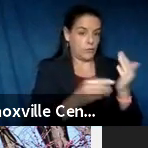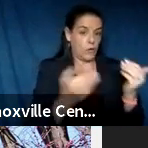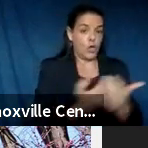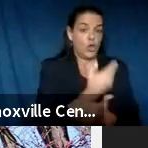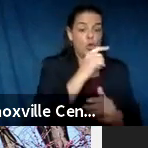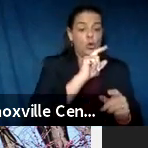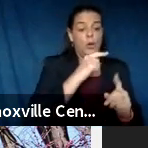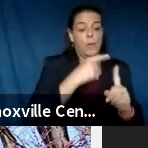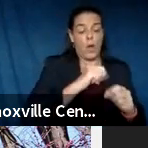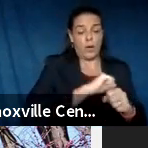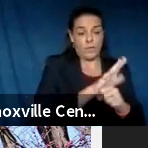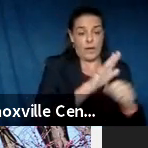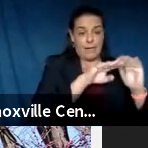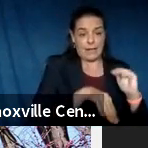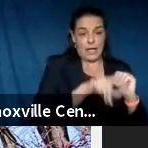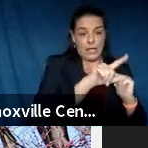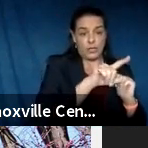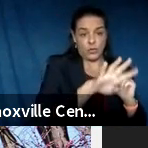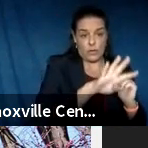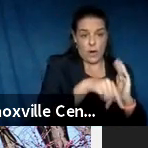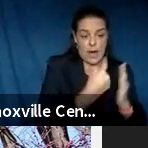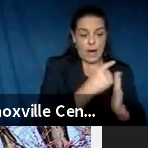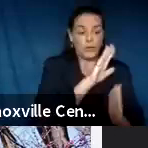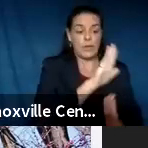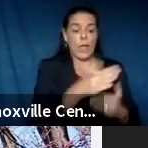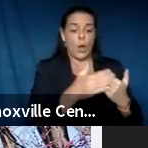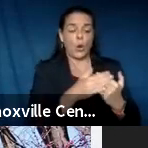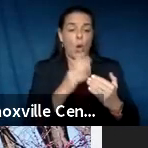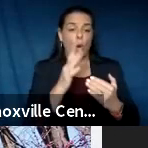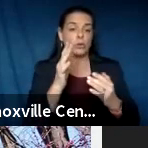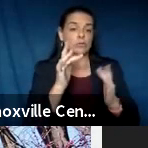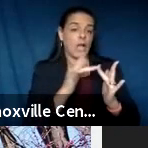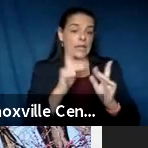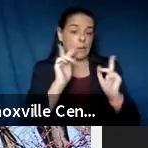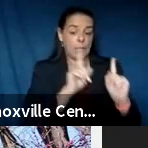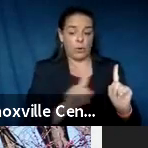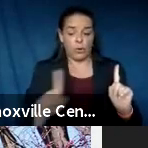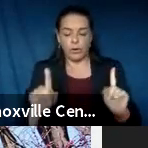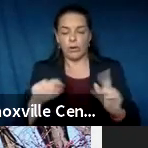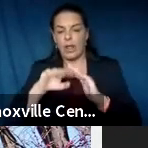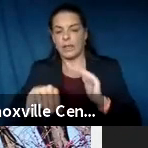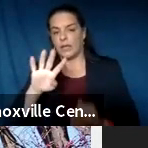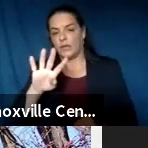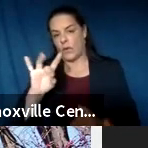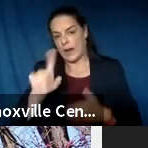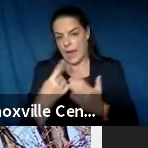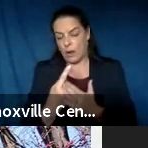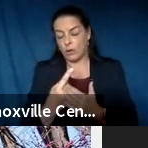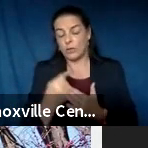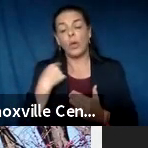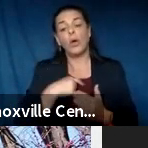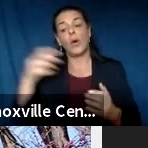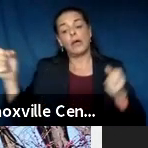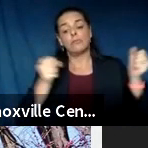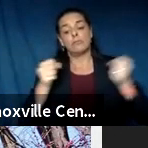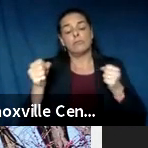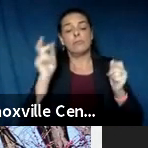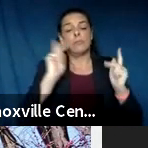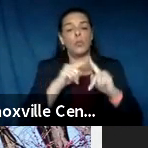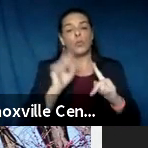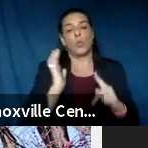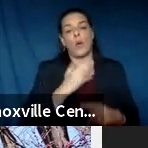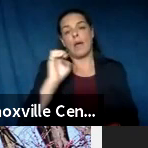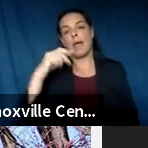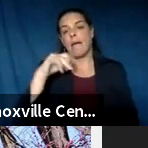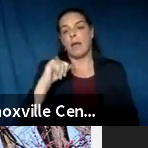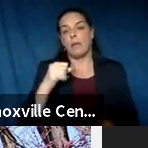within 24 hours and close contacts within 48 hours. We've added a few new team members into our EPI support team from last week. With this team,